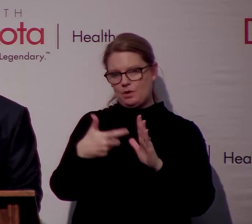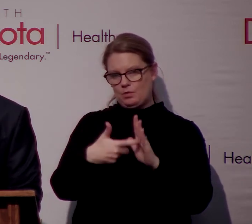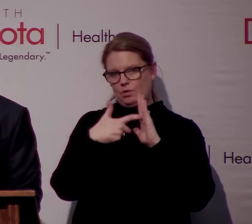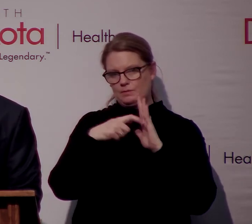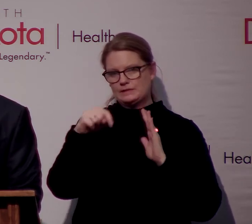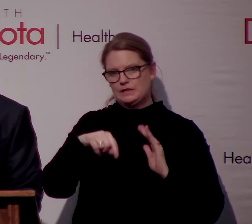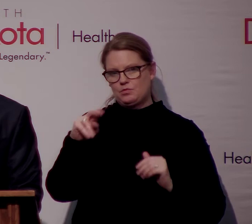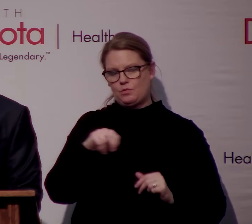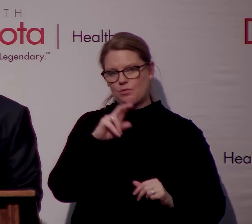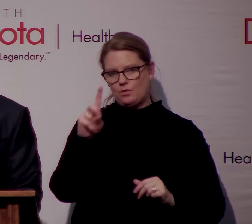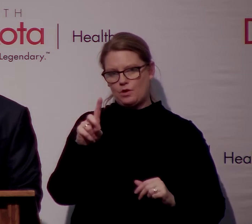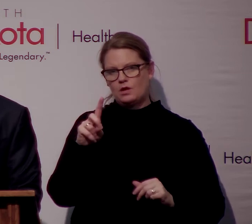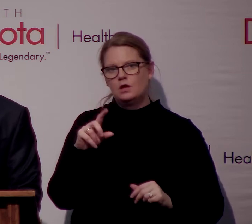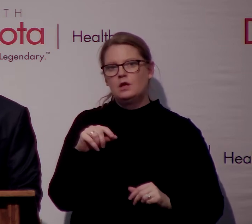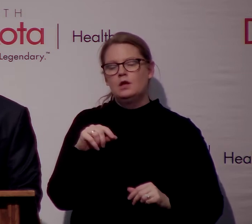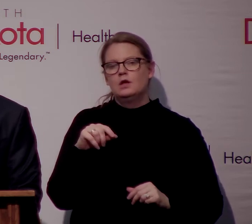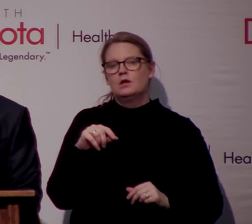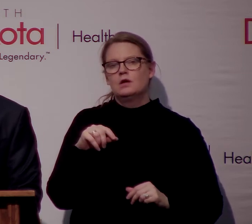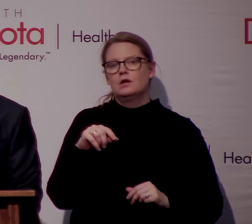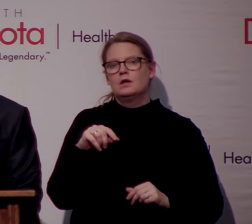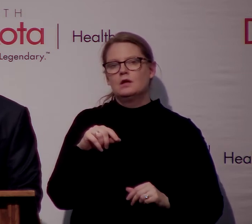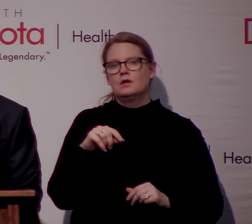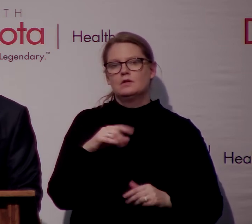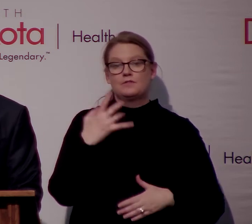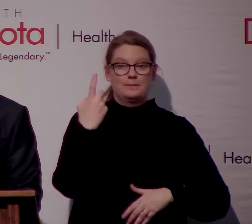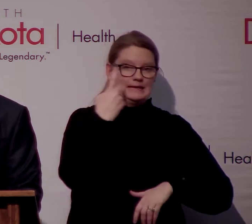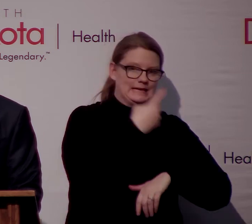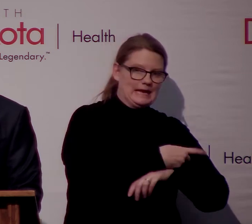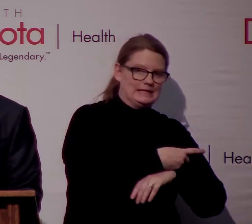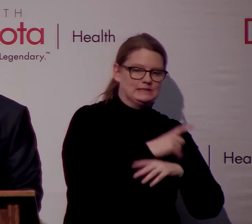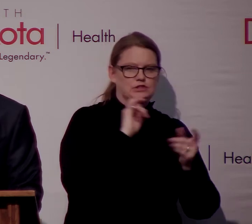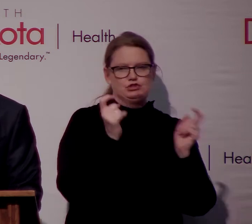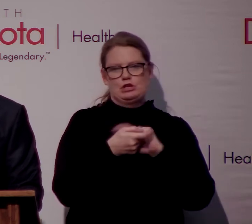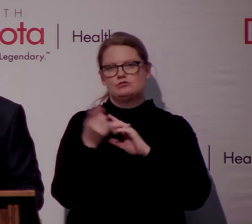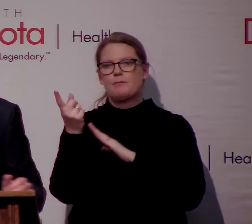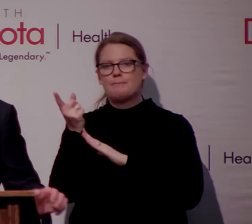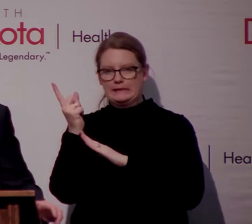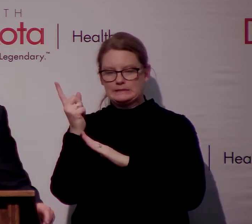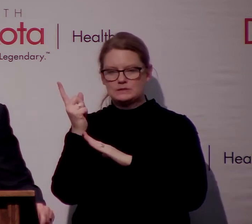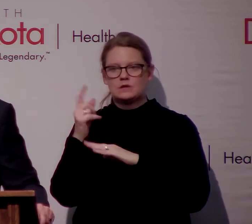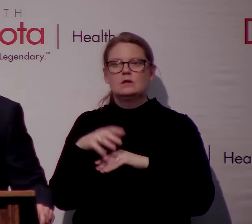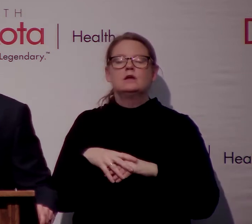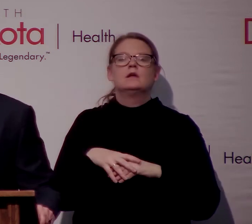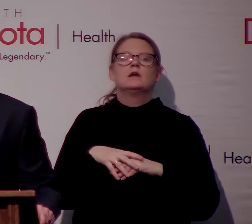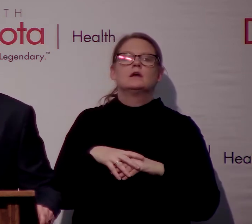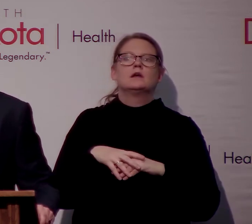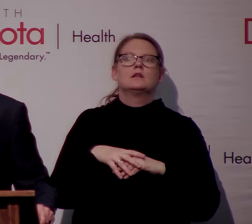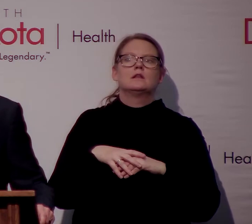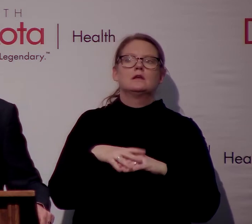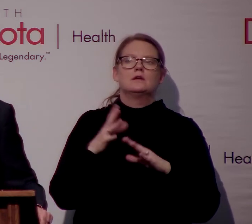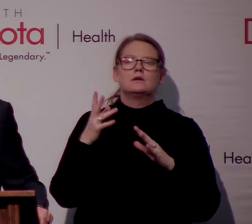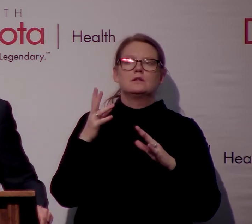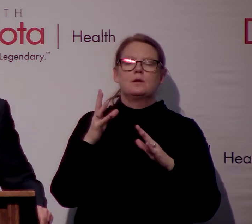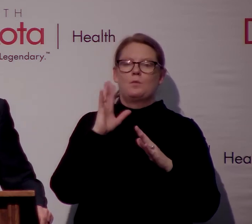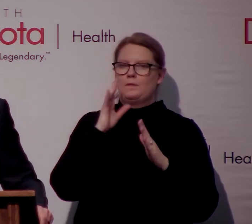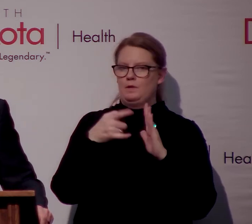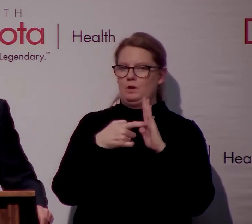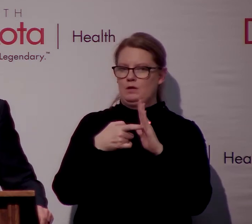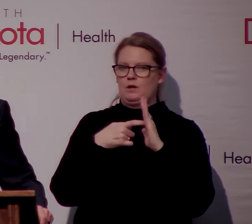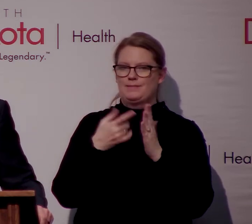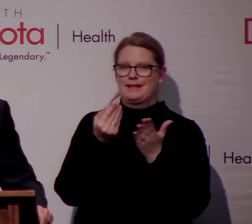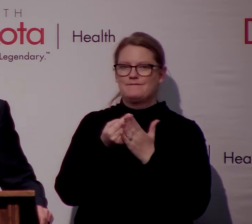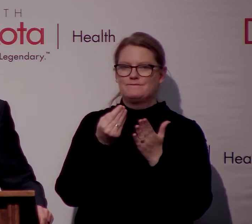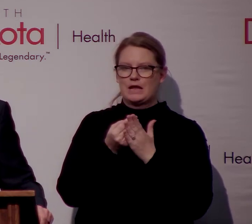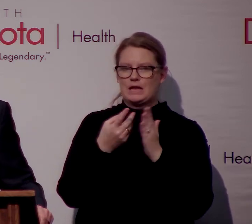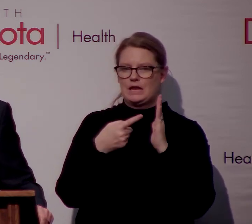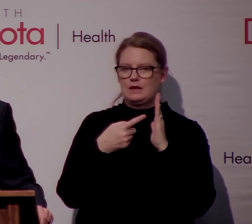North Dakota, and it switched from days to minutes. And there is a requirement that in the funding